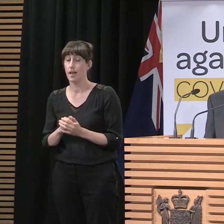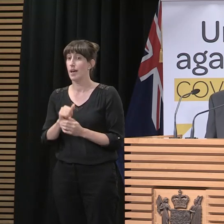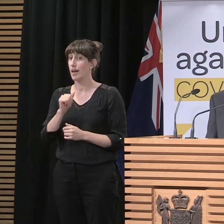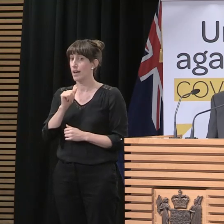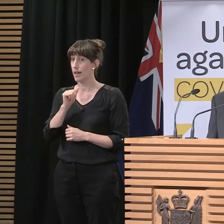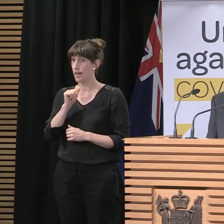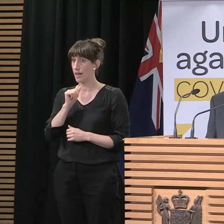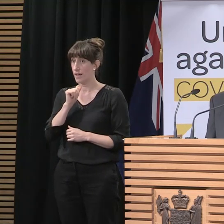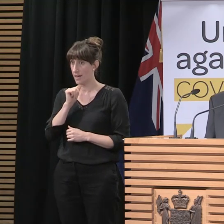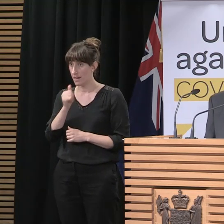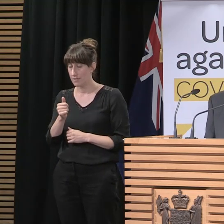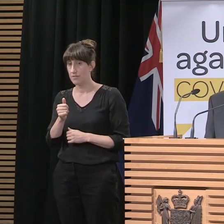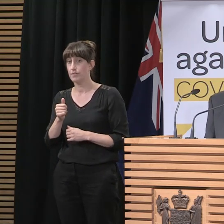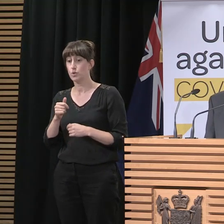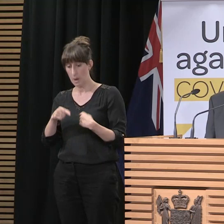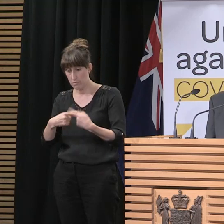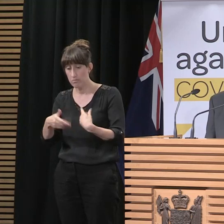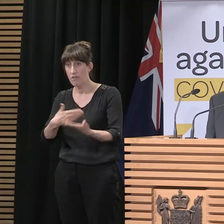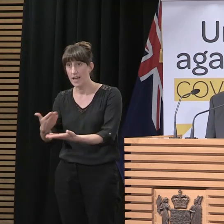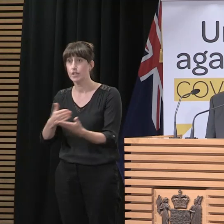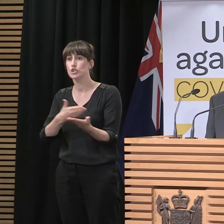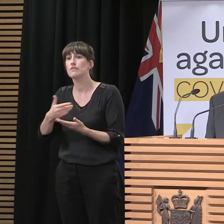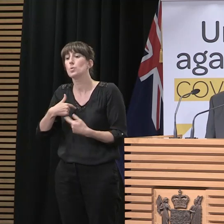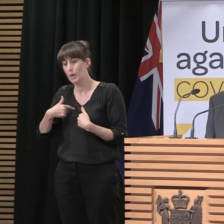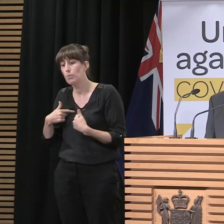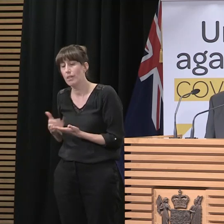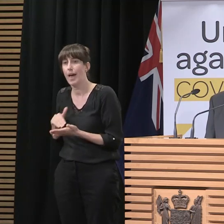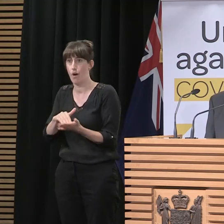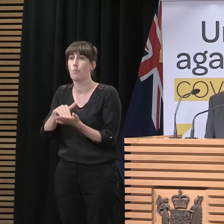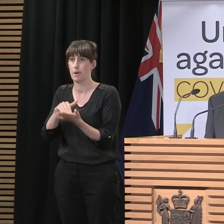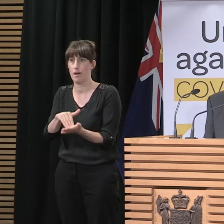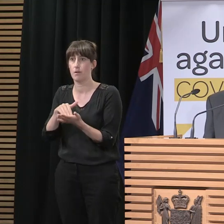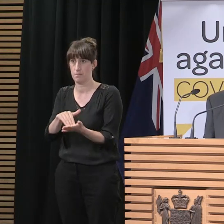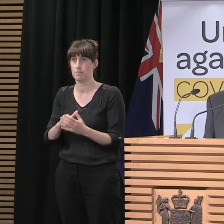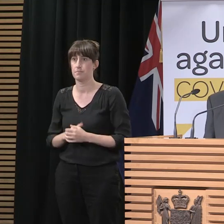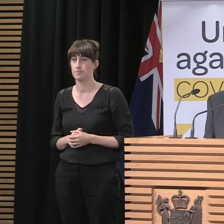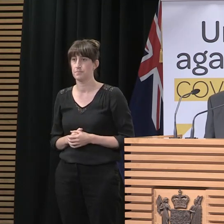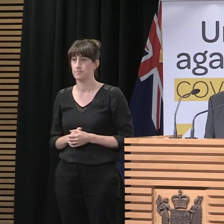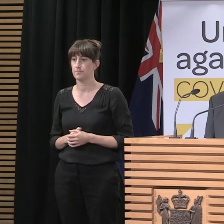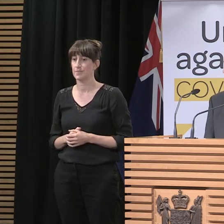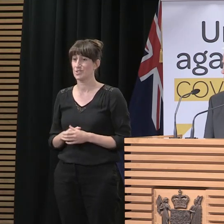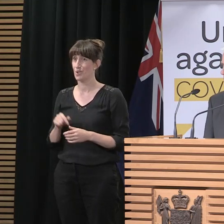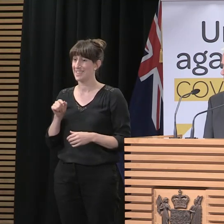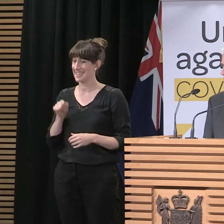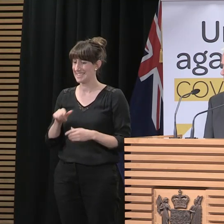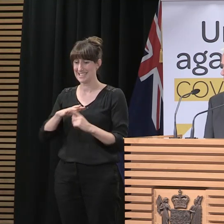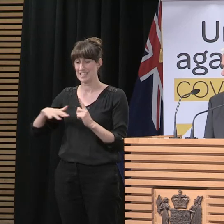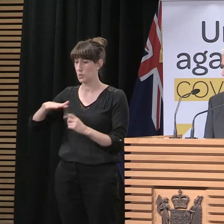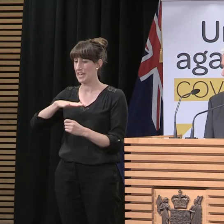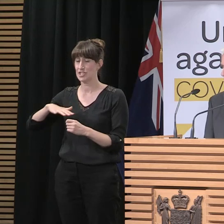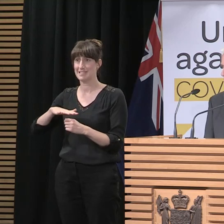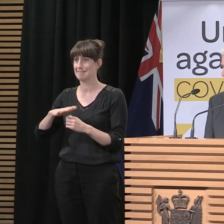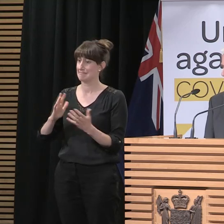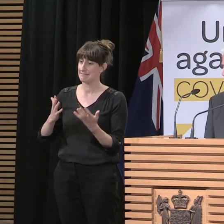services, we will help you further, and that'll be in the form of compliance and enforcement. As I've said, this is an evolving situation.